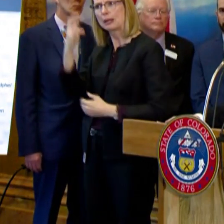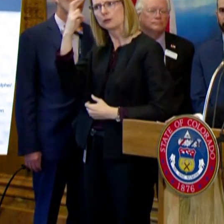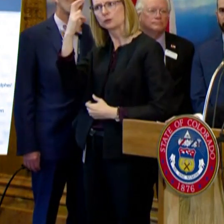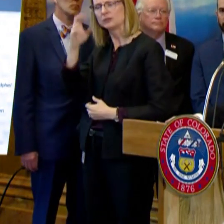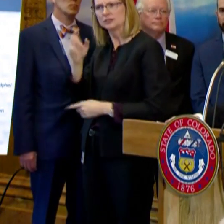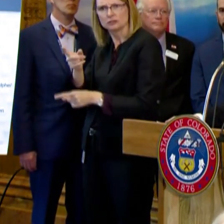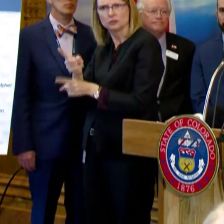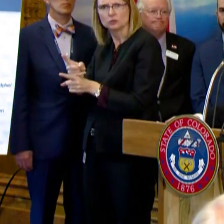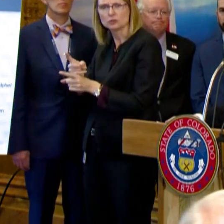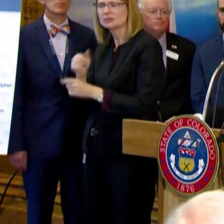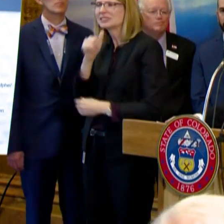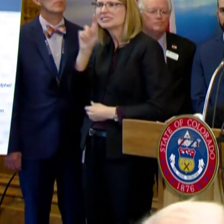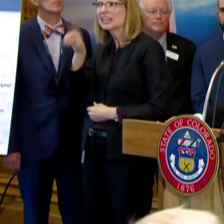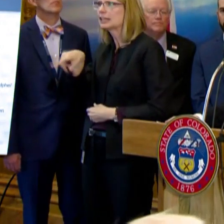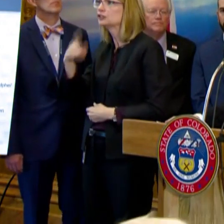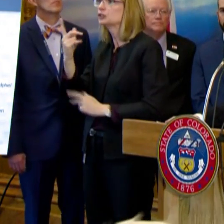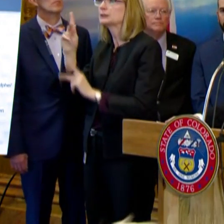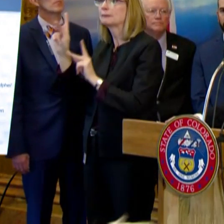have returned from